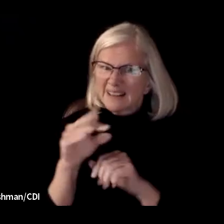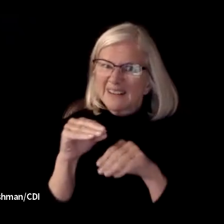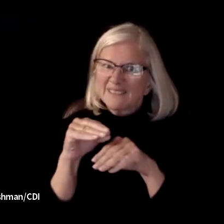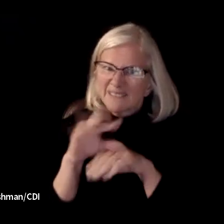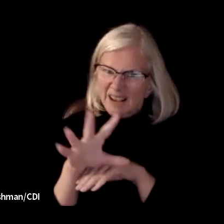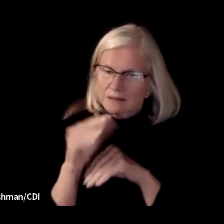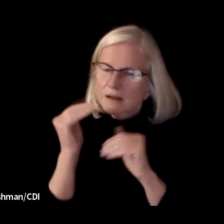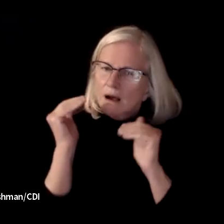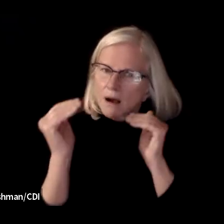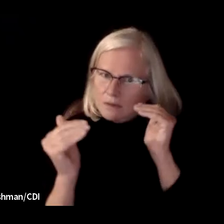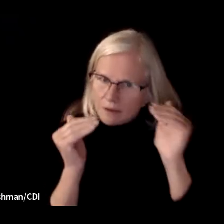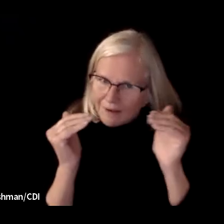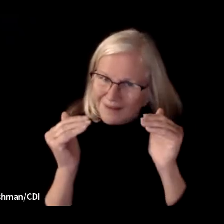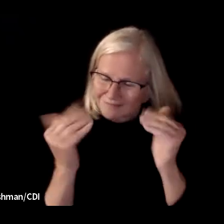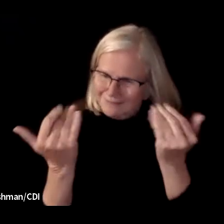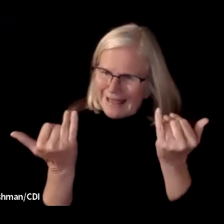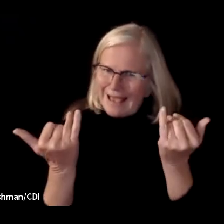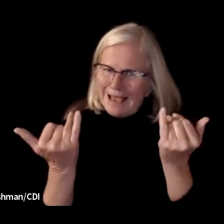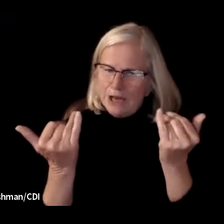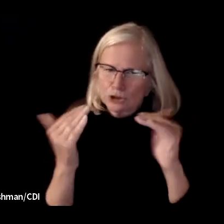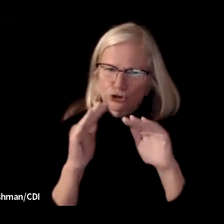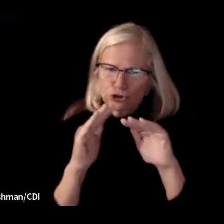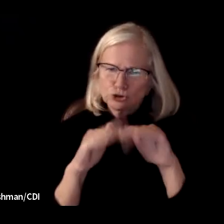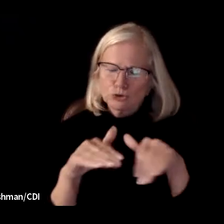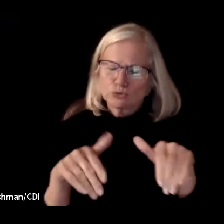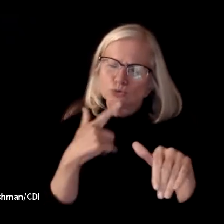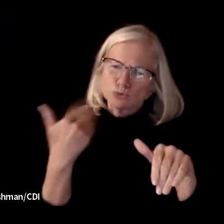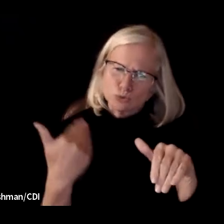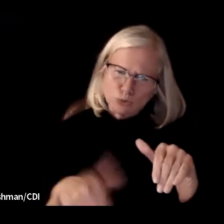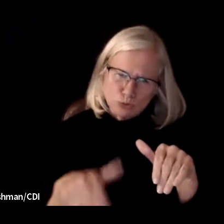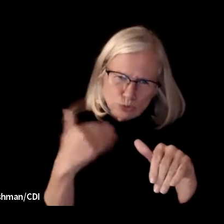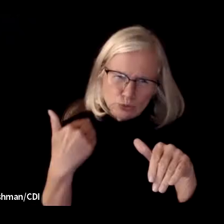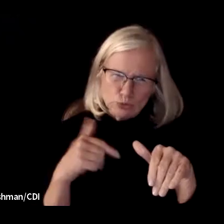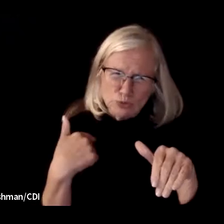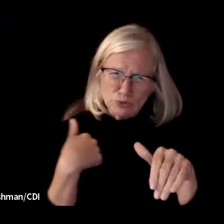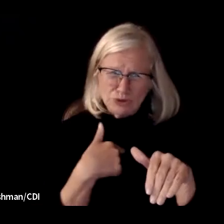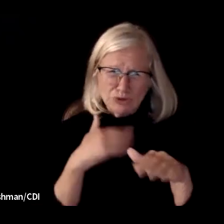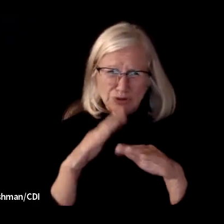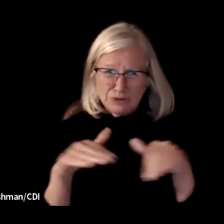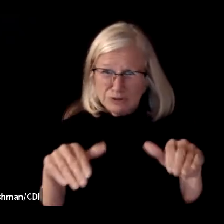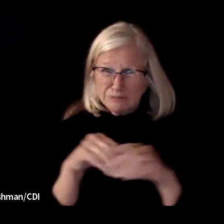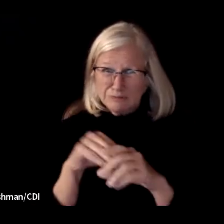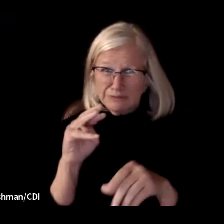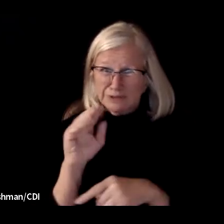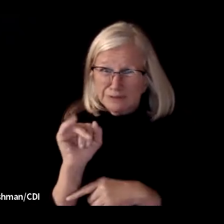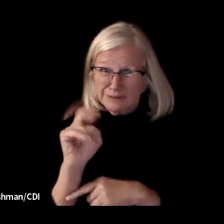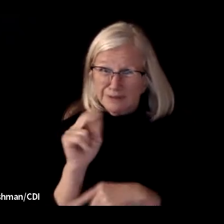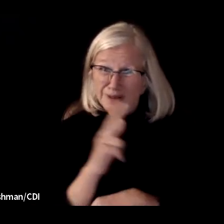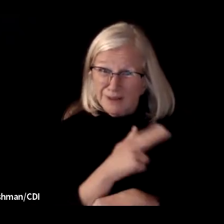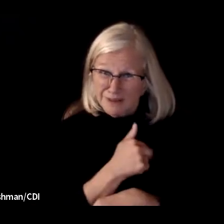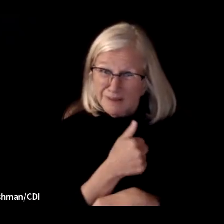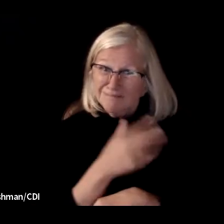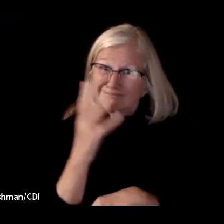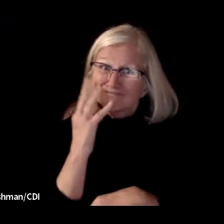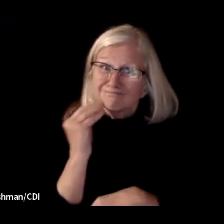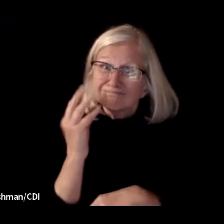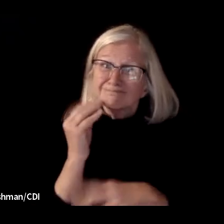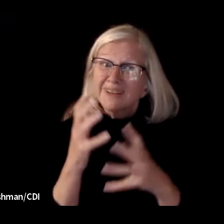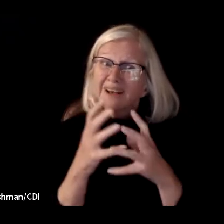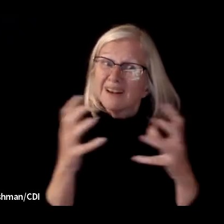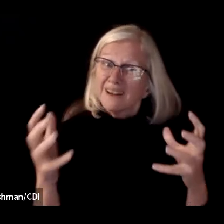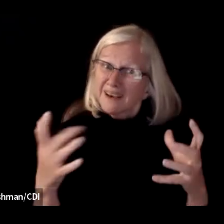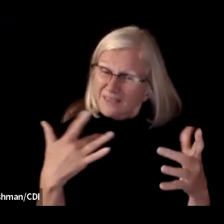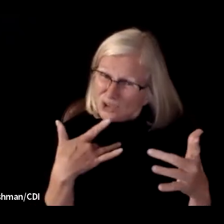means spared. And we at Children's Minnesota are experiencing many of the same issues of volatile and surging